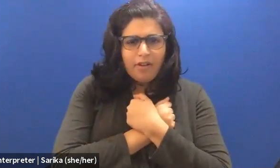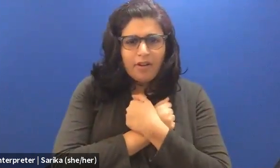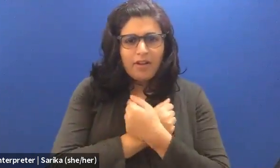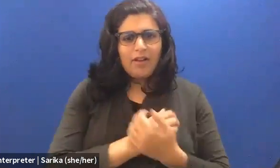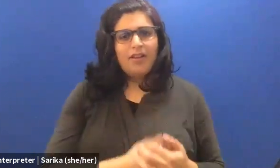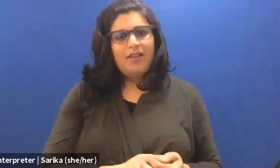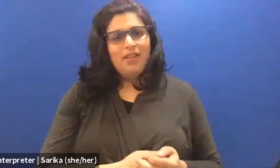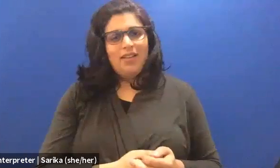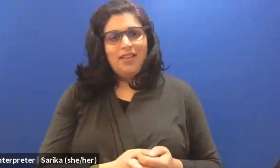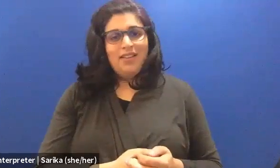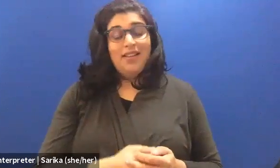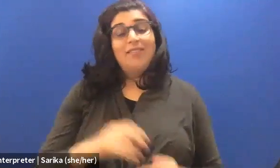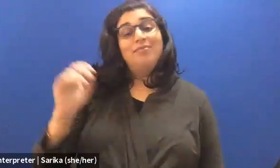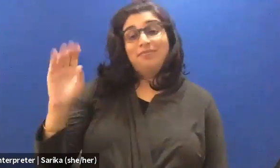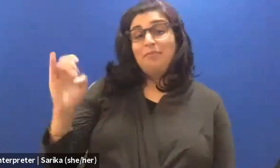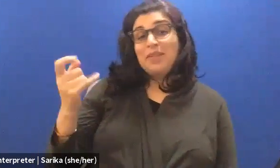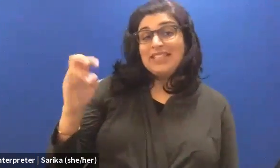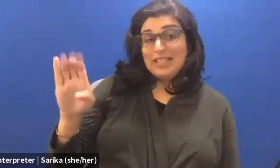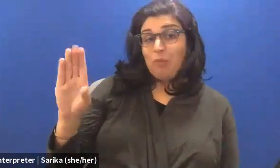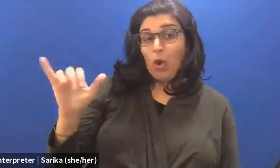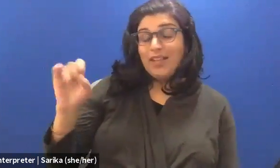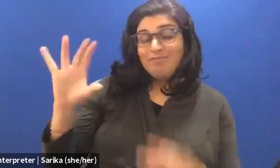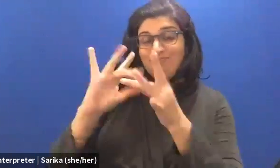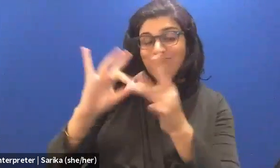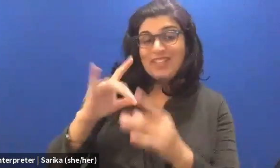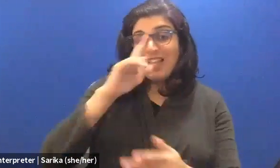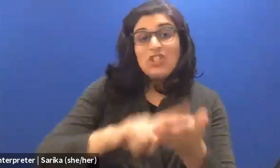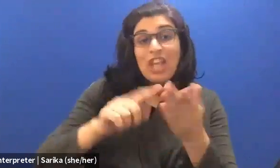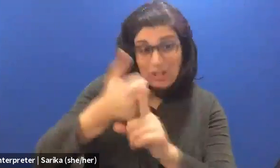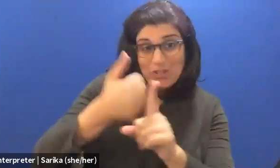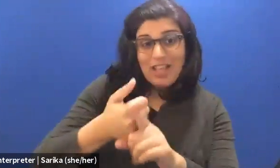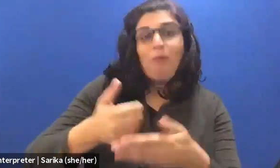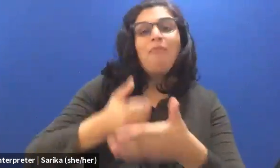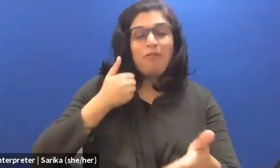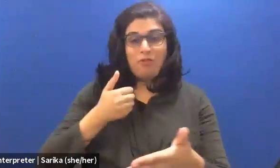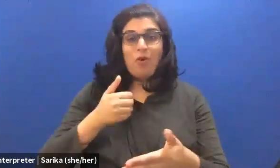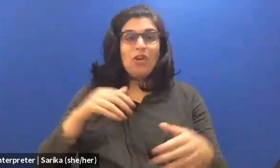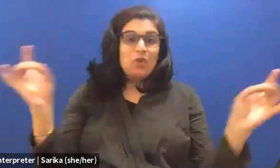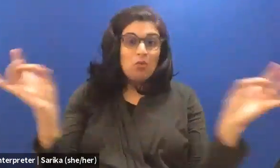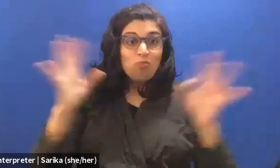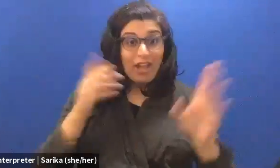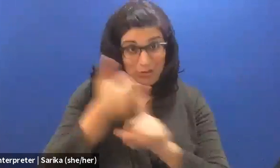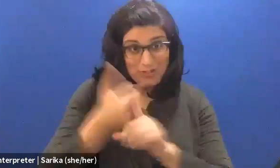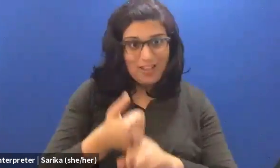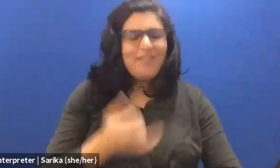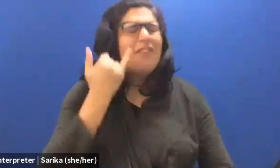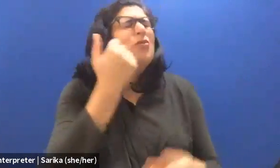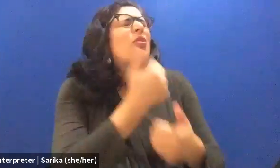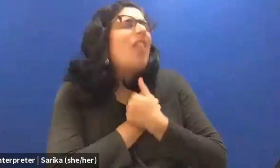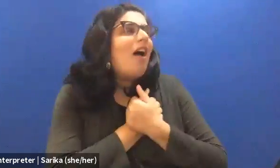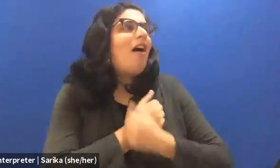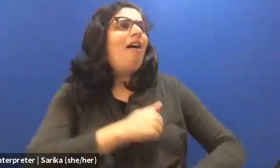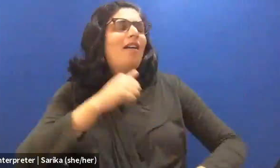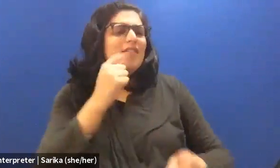check yourself before you wreck yourself, right? Like, if you love your sibling, your best friend, your cousin,